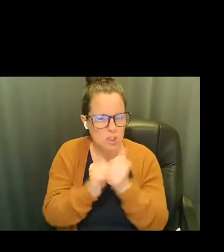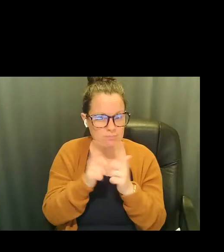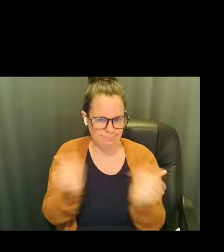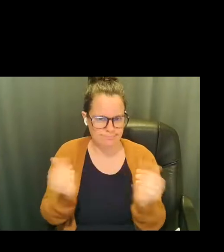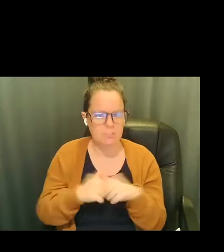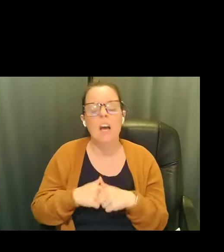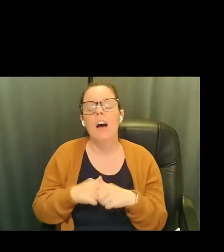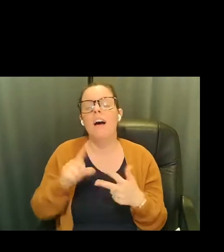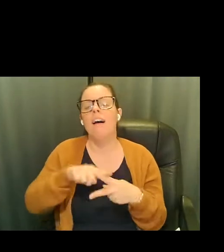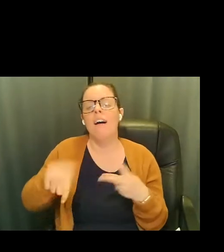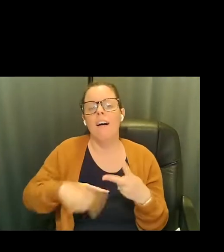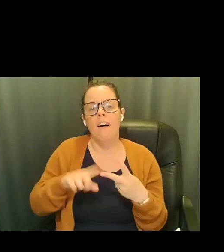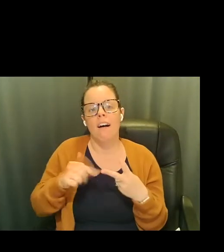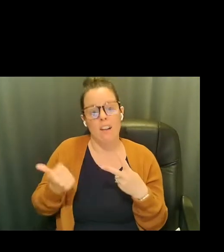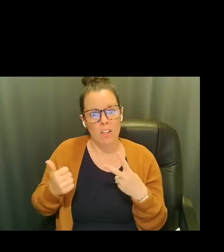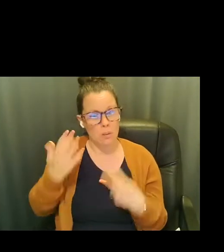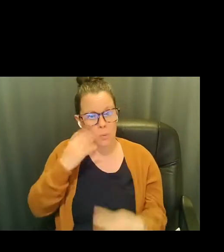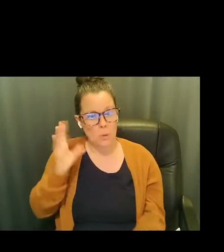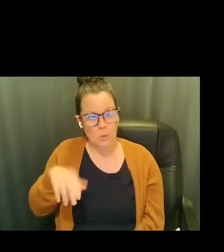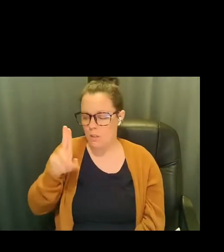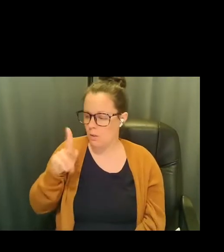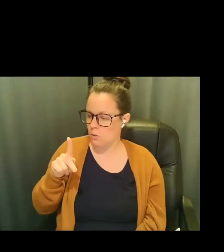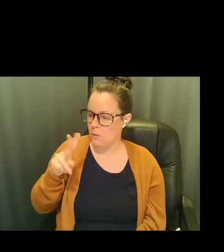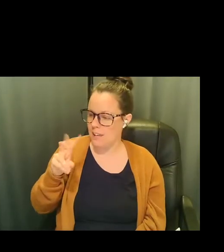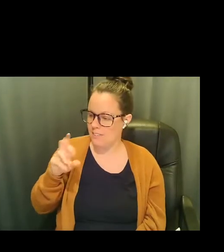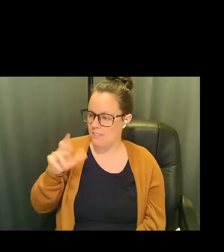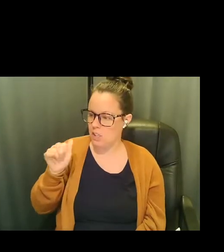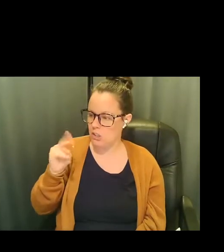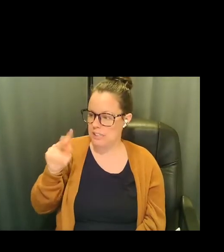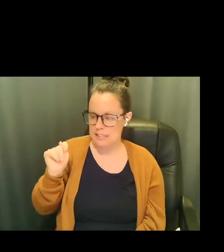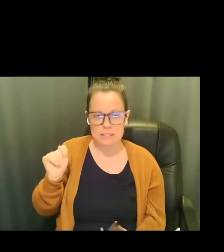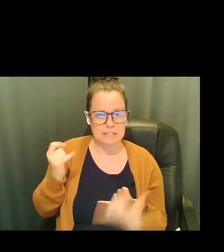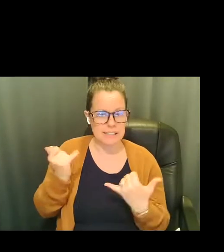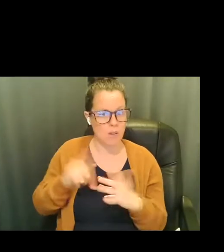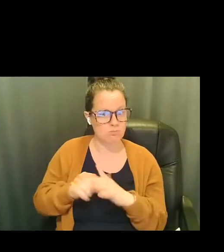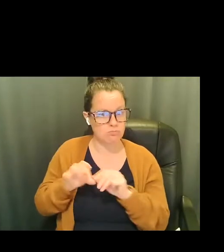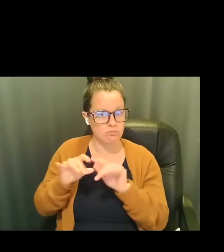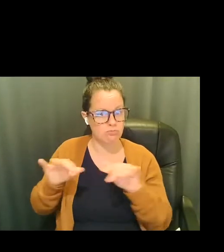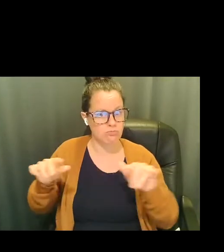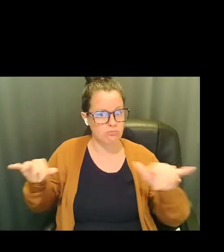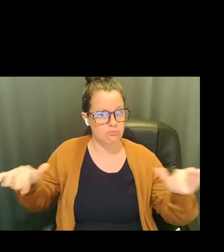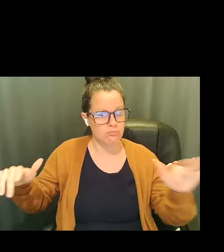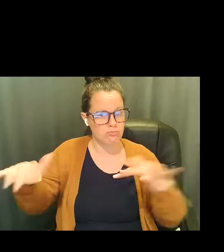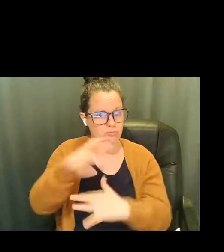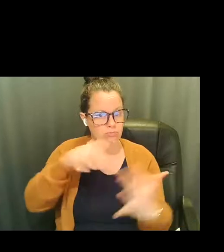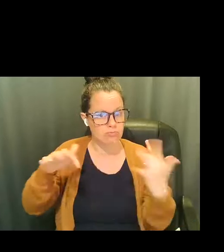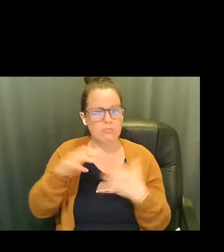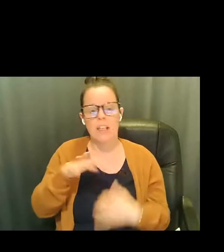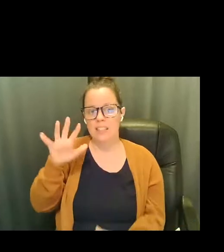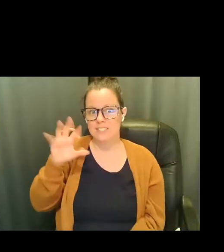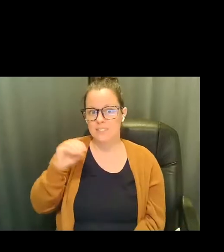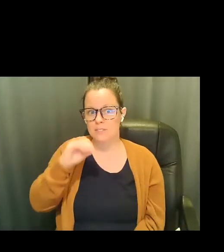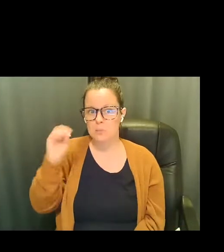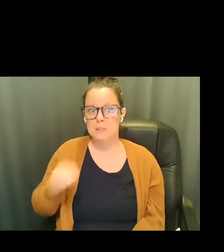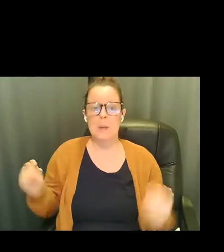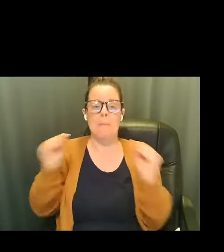that the UK variant is circulating and it is 50% more